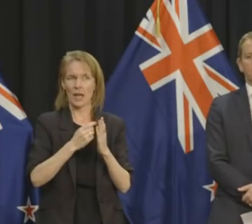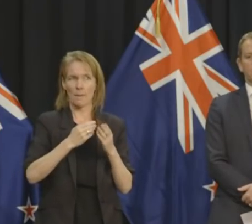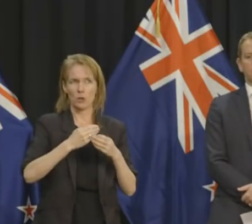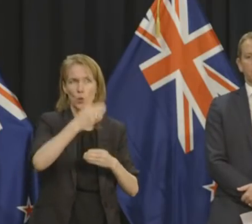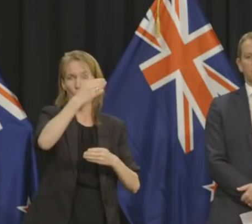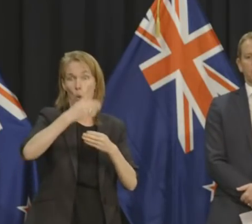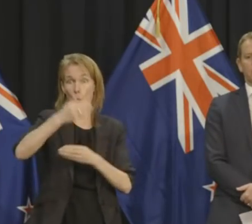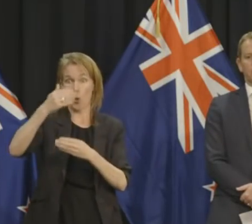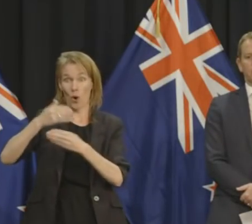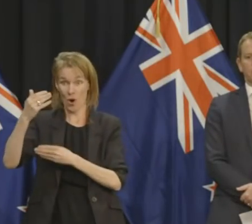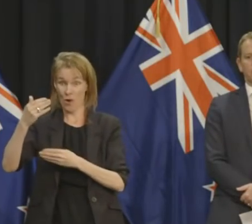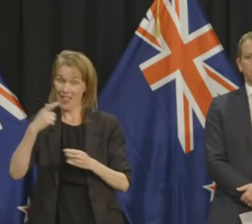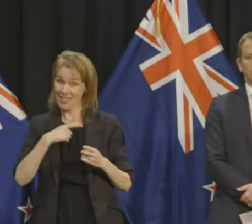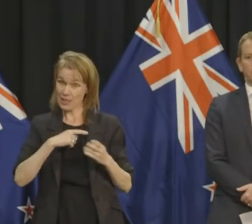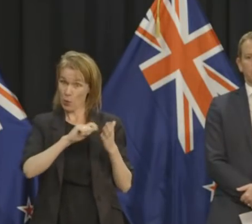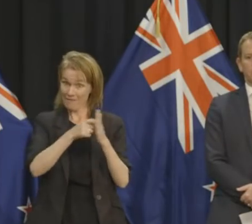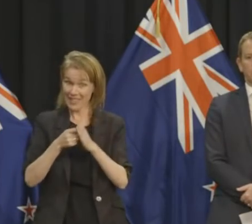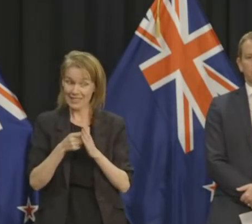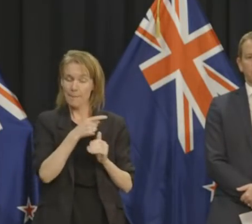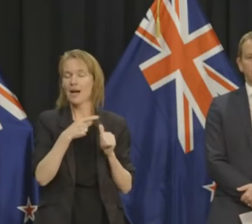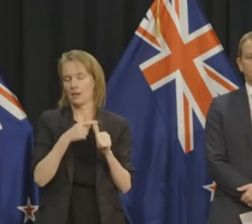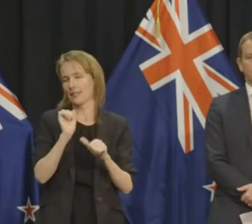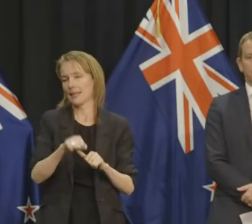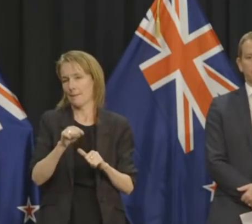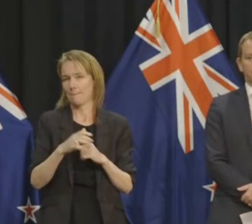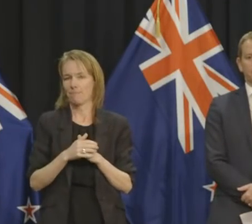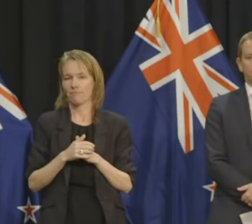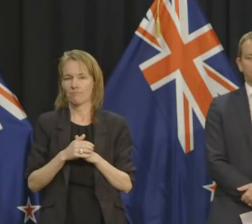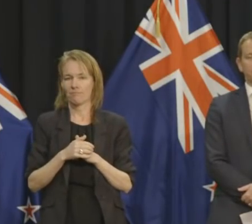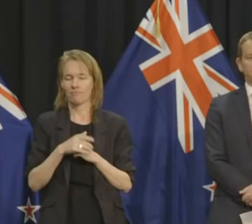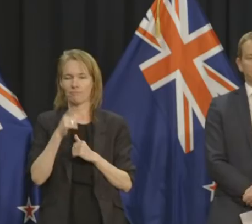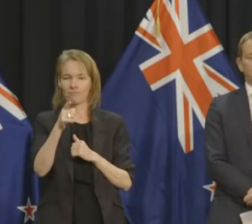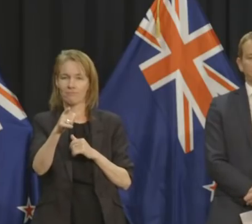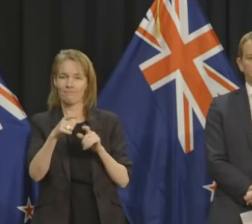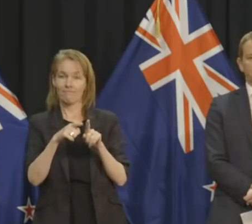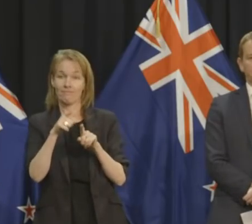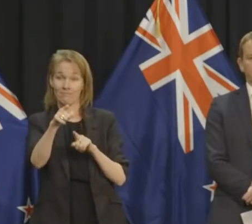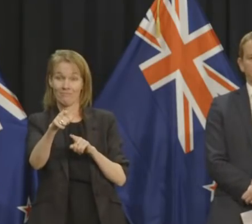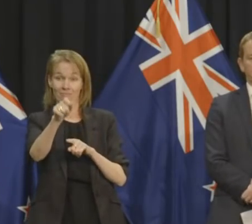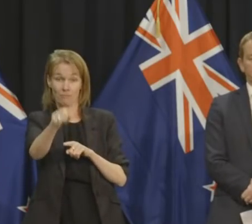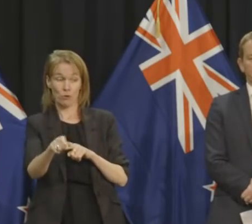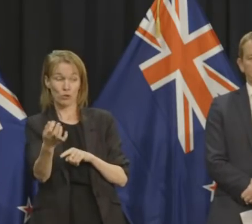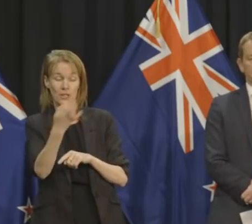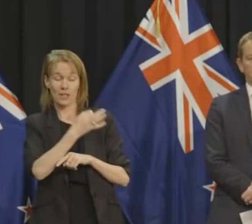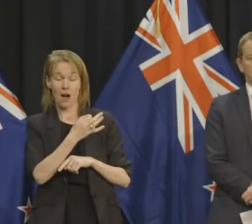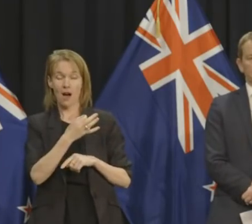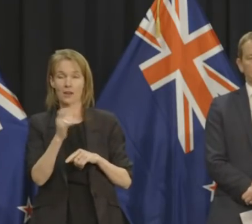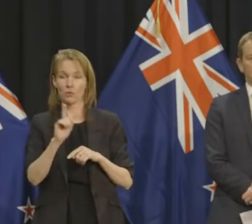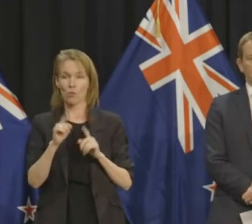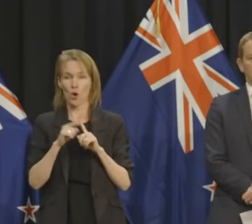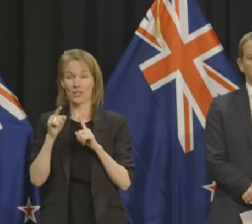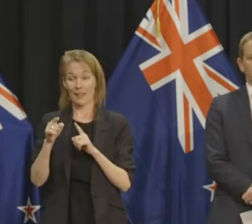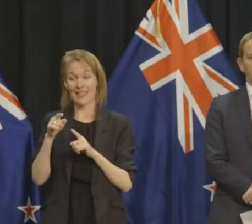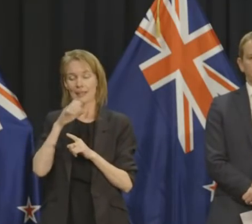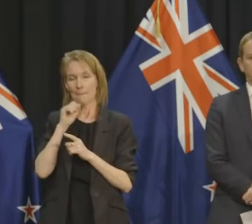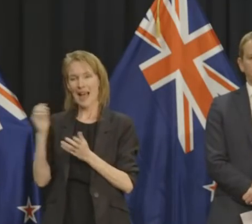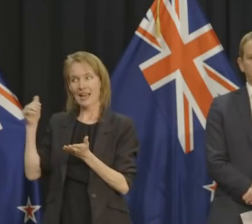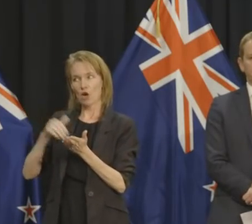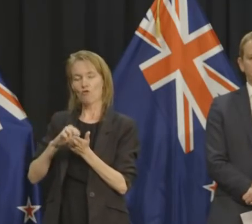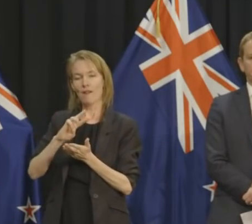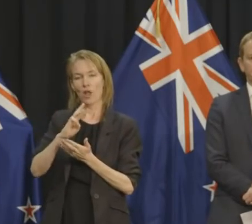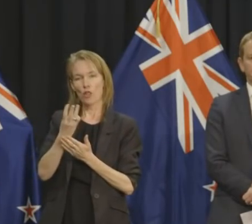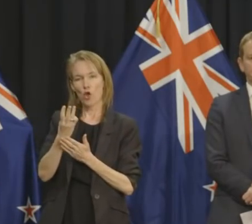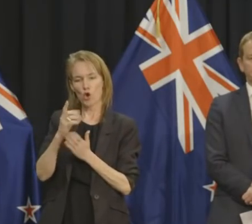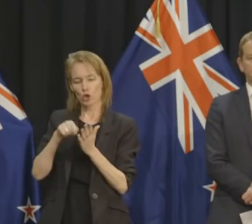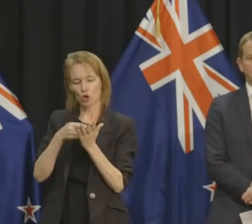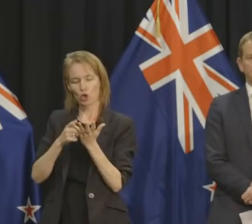he arrived on the 3rd? Yeah, so that he arrived very late on the 3rd, and so the standard approach for the testing is on or around the day 3,